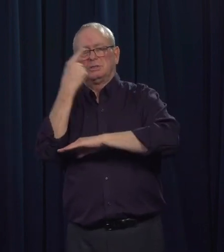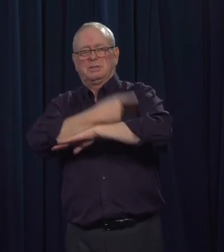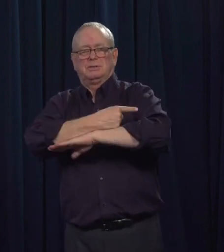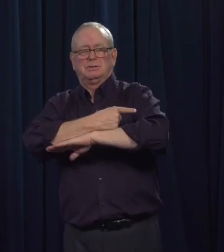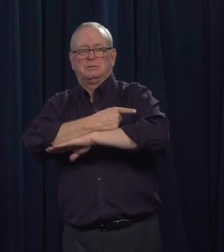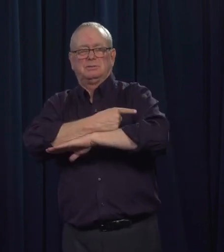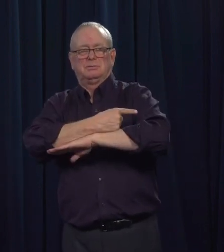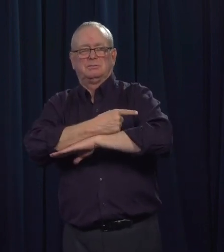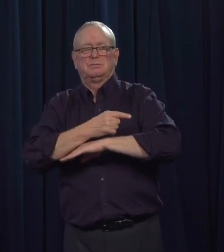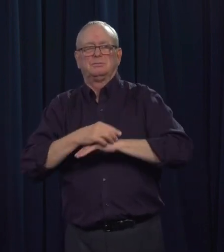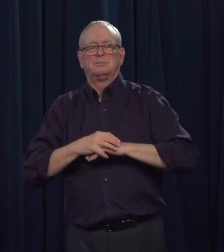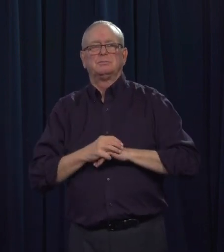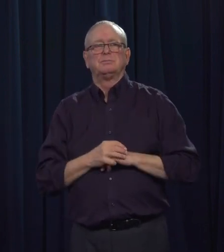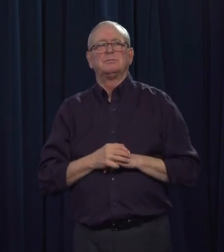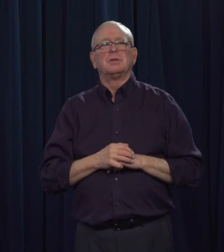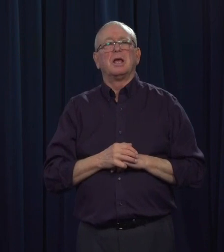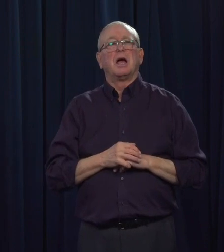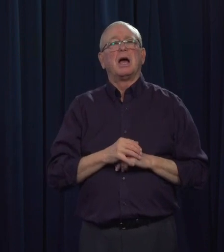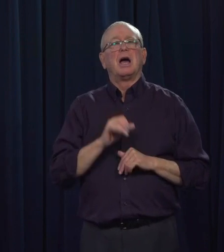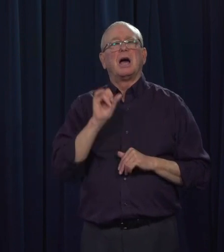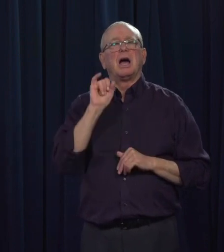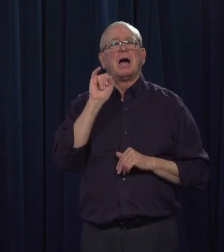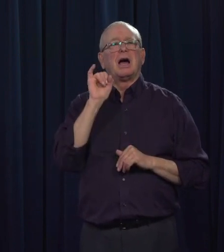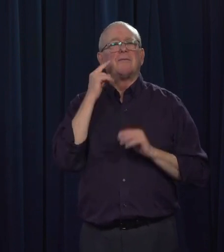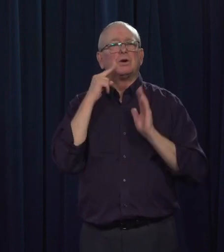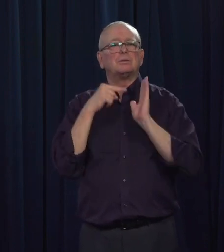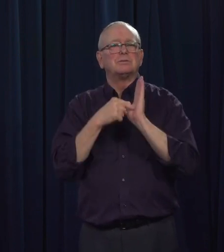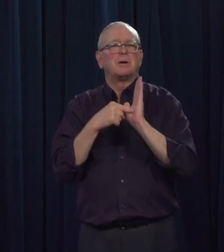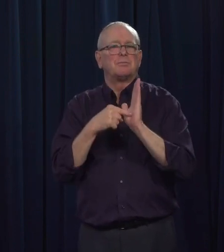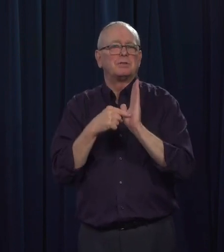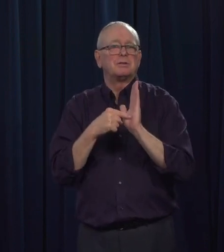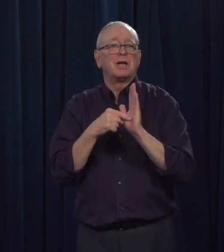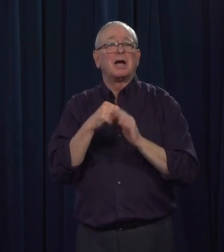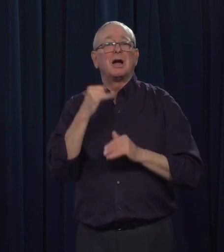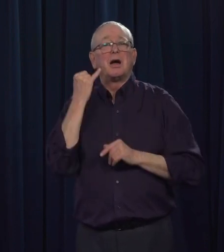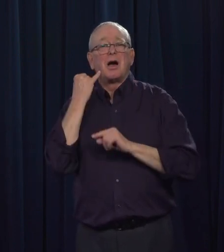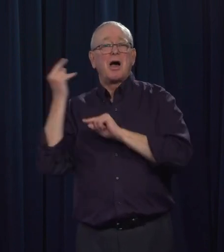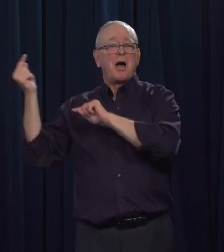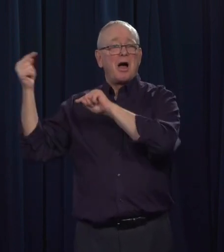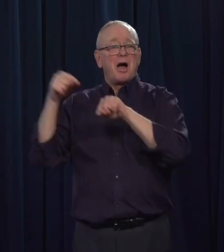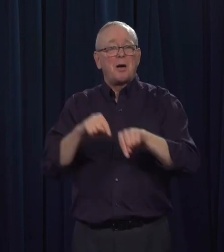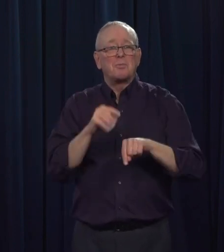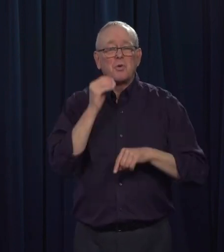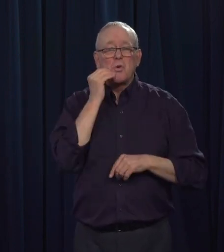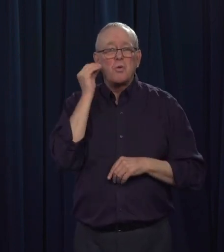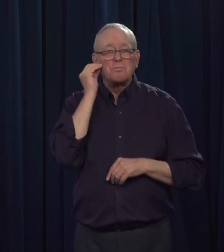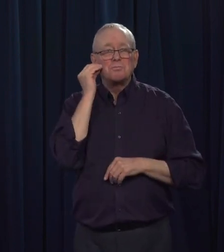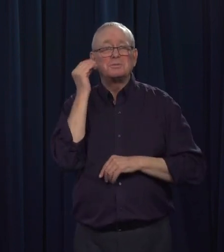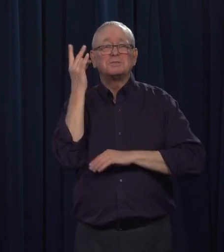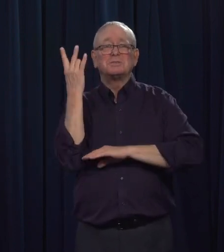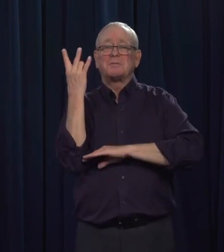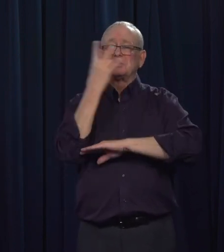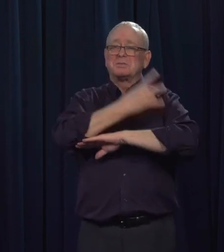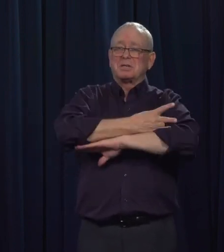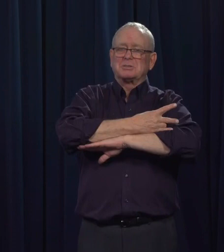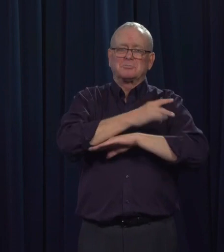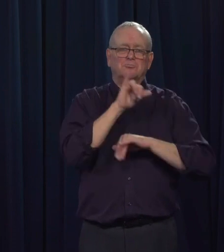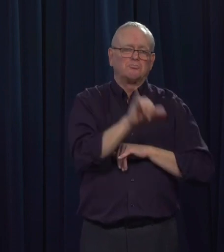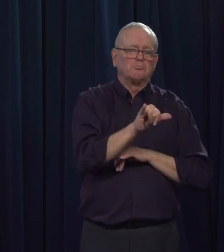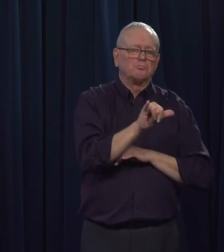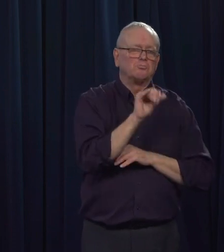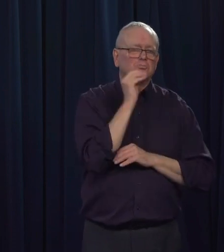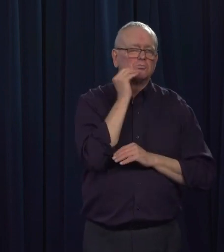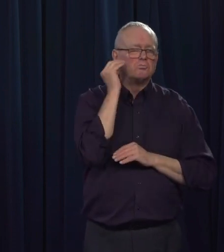of self-isolating, they will be required to self-isolate for 10 days from the start of those symptoms. In